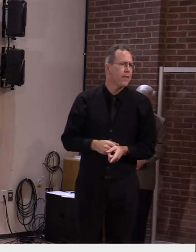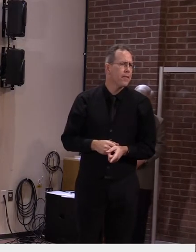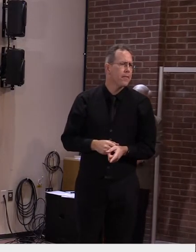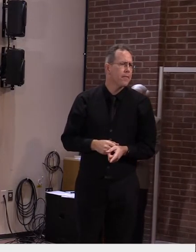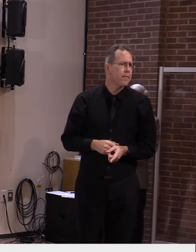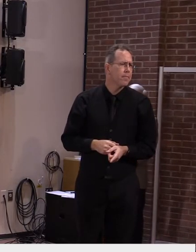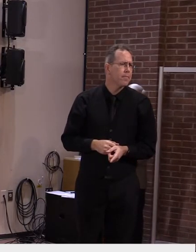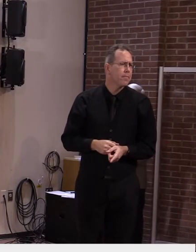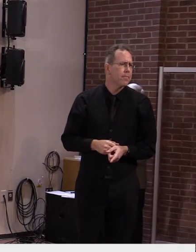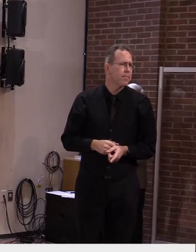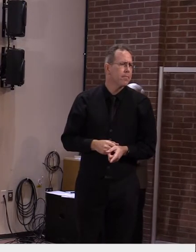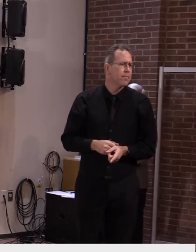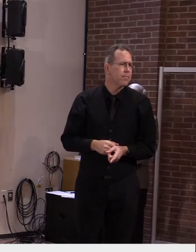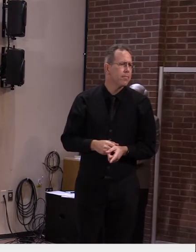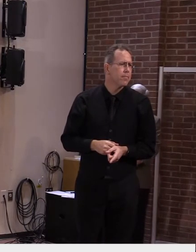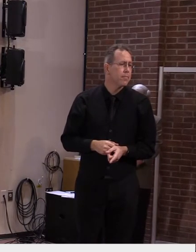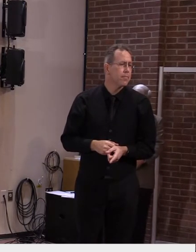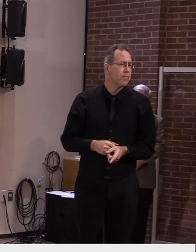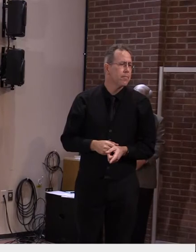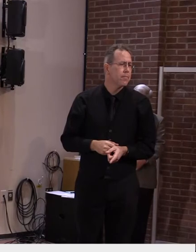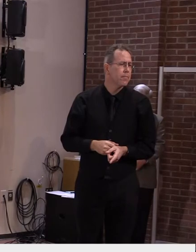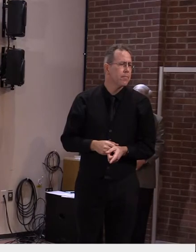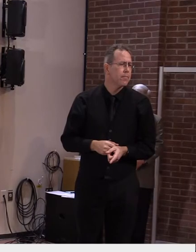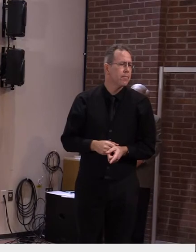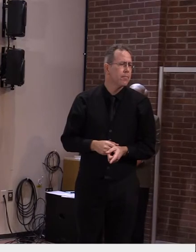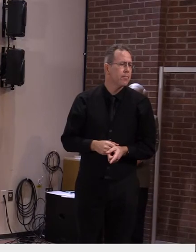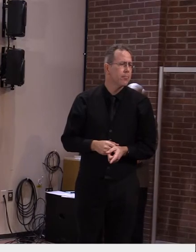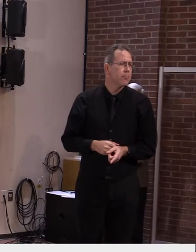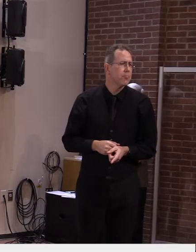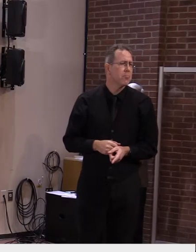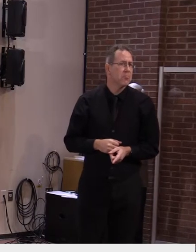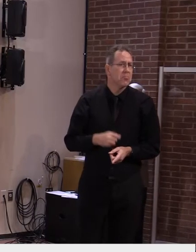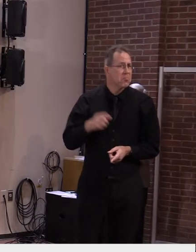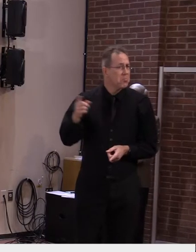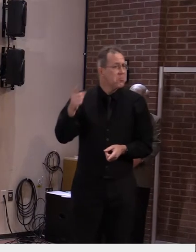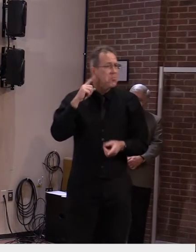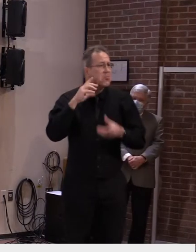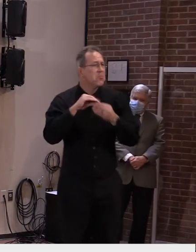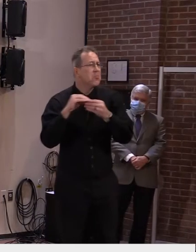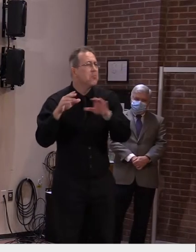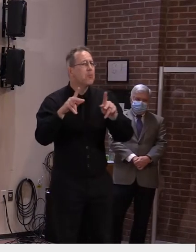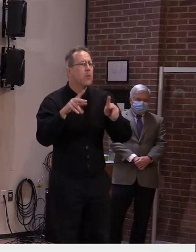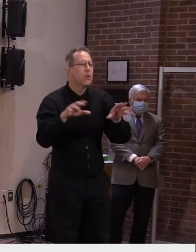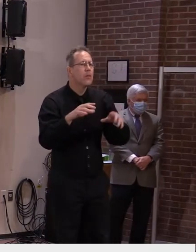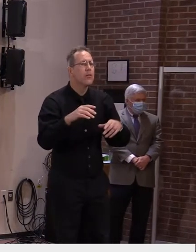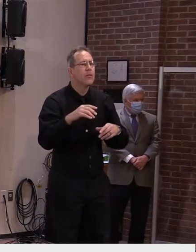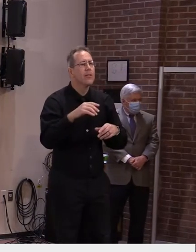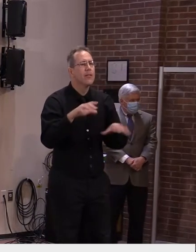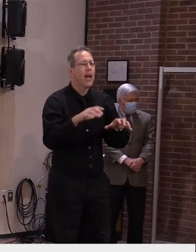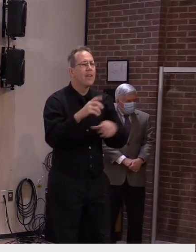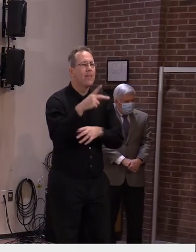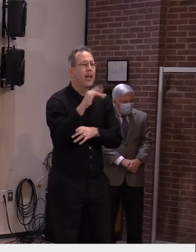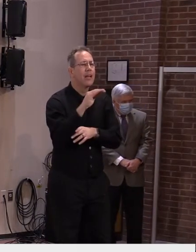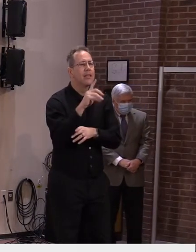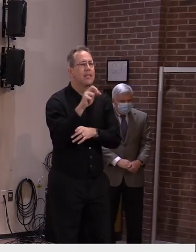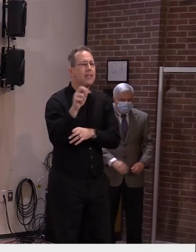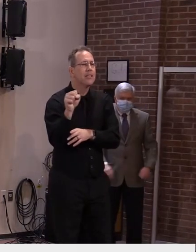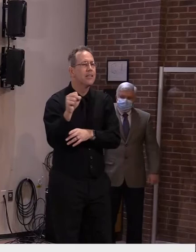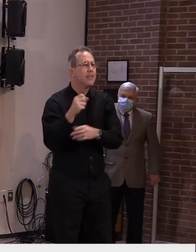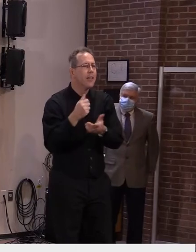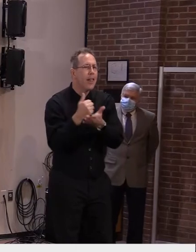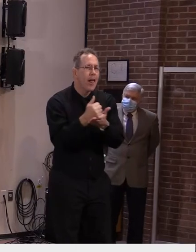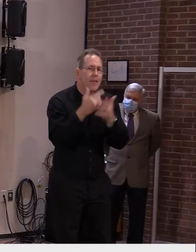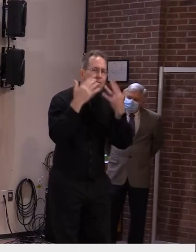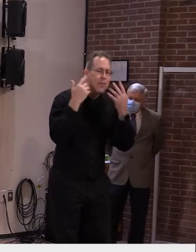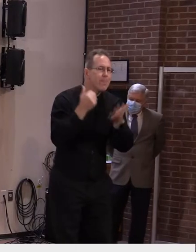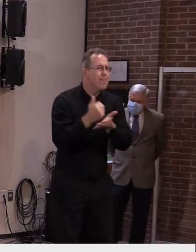but while you give us the opportunity, we'd love to hear from people. We need a little bit of hope out there. We